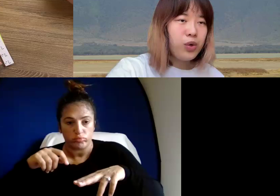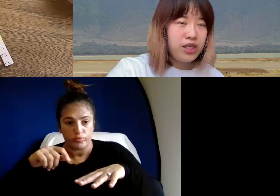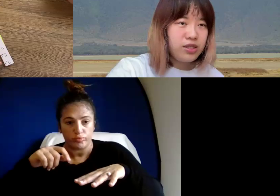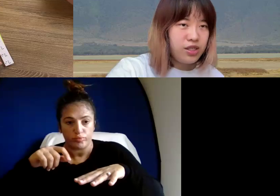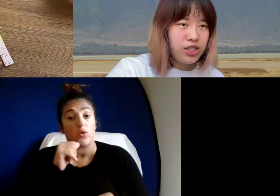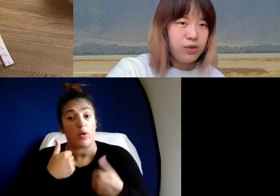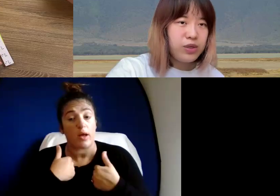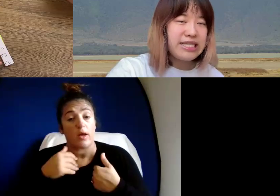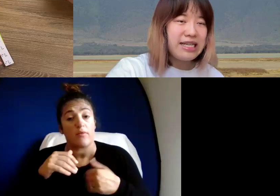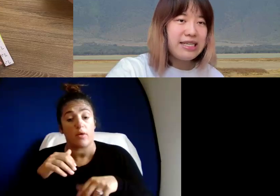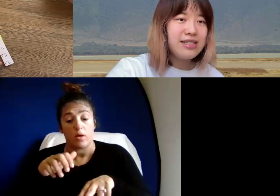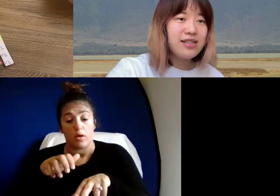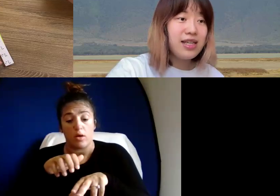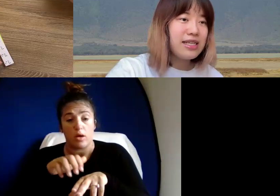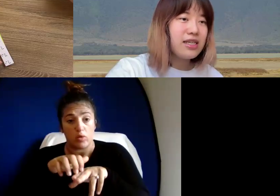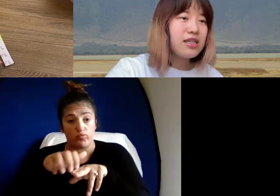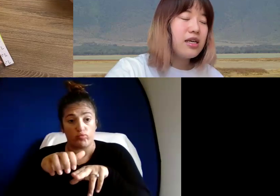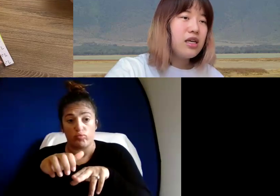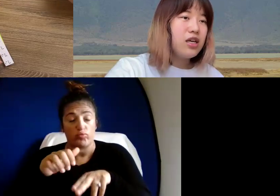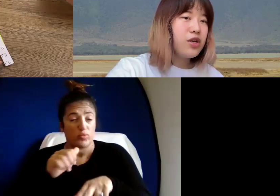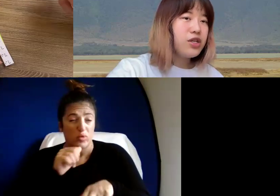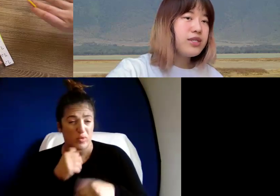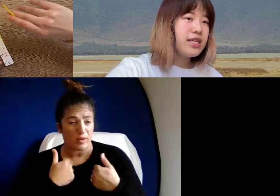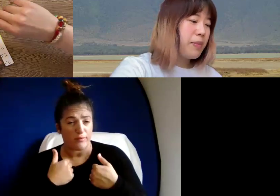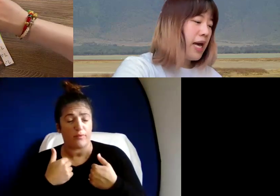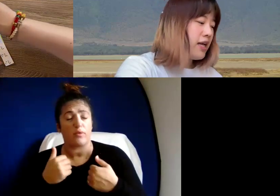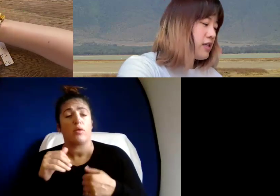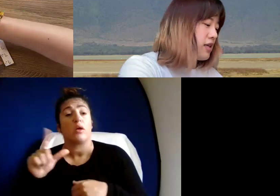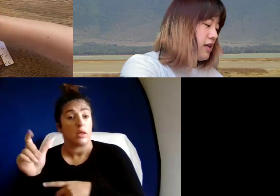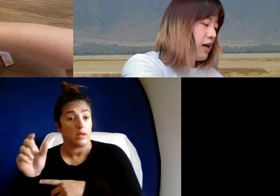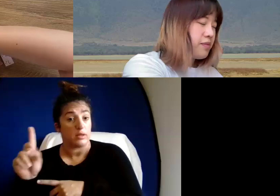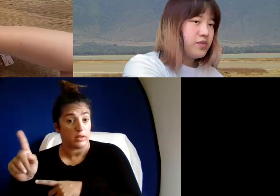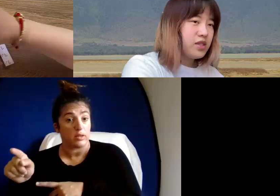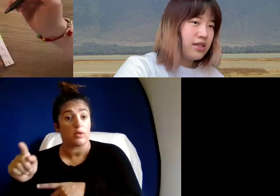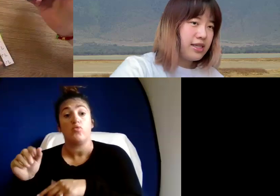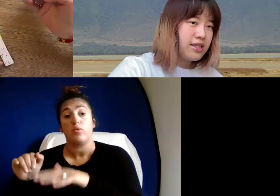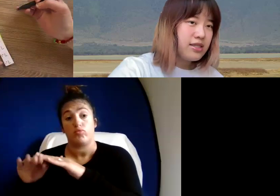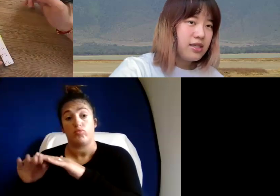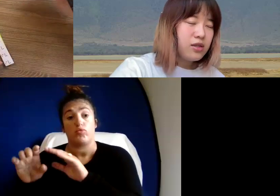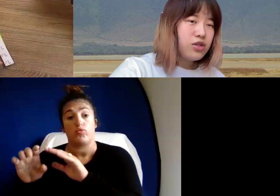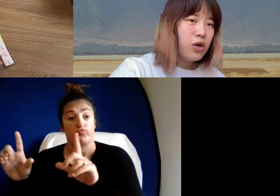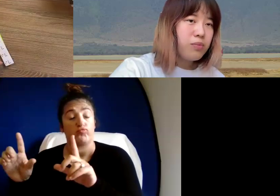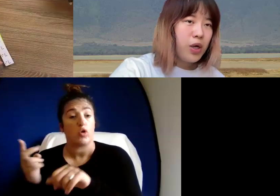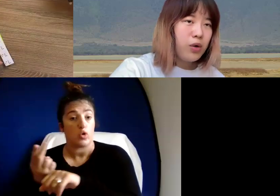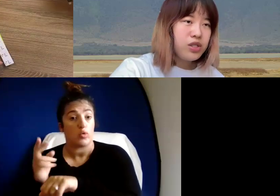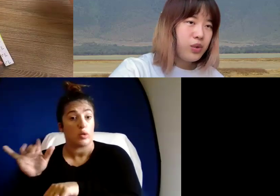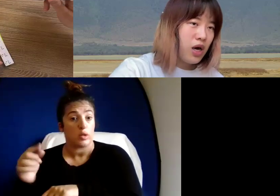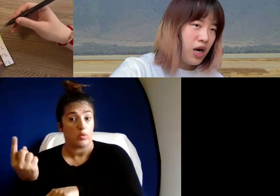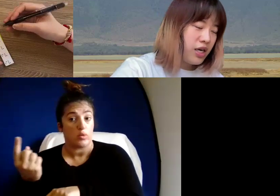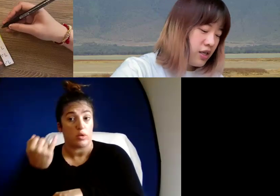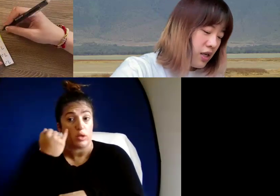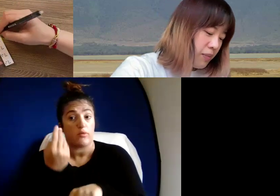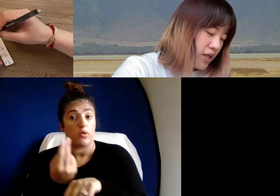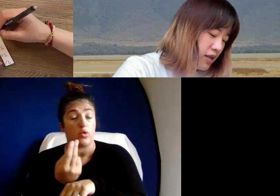pattern according to the sheet we sent in the link. If you're using a pen like this, don't poke